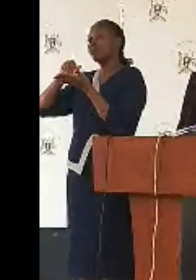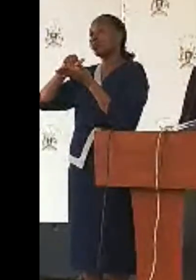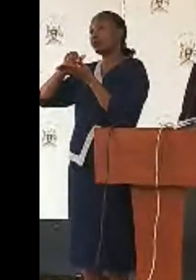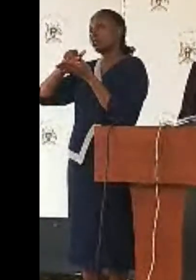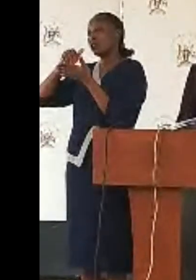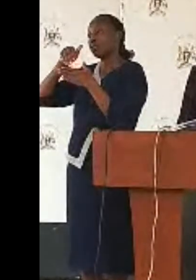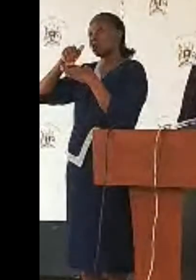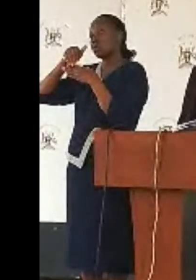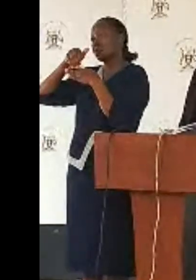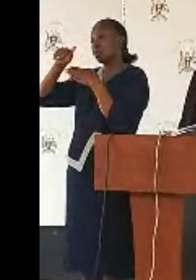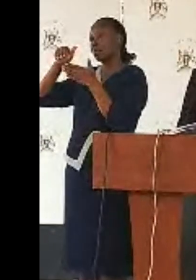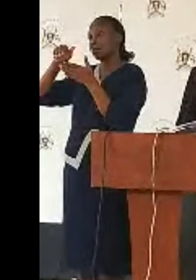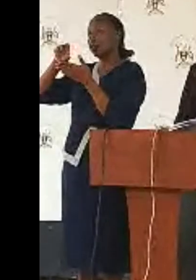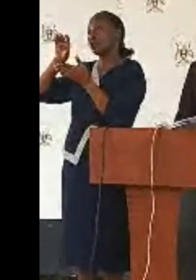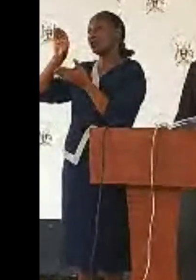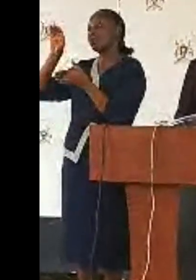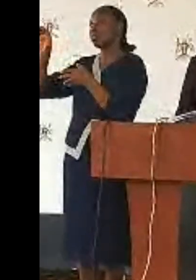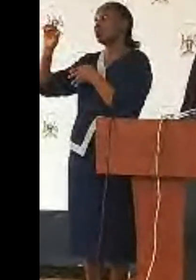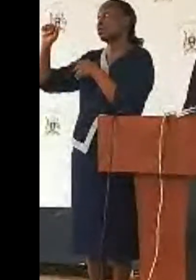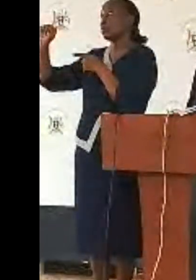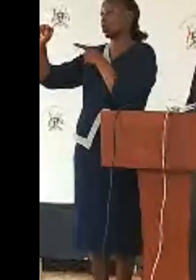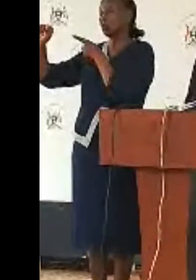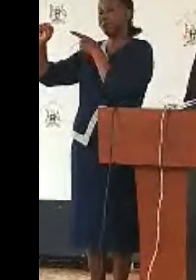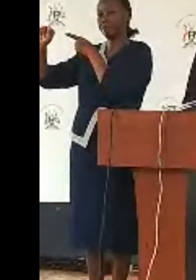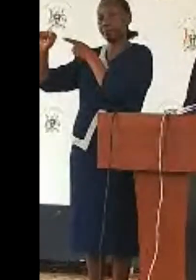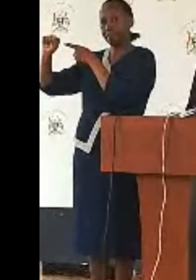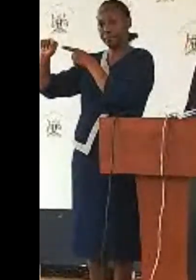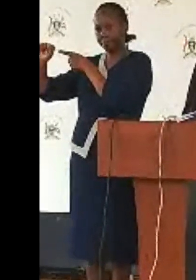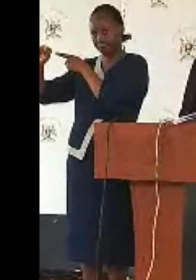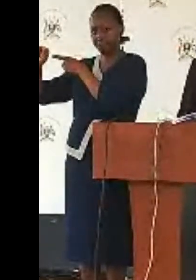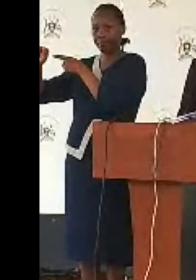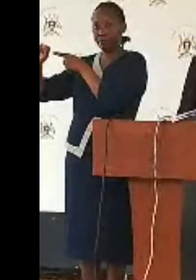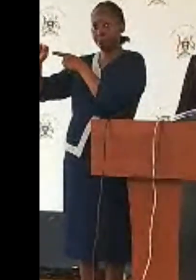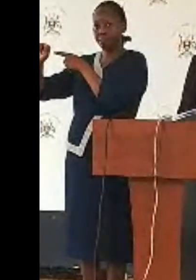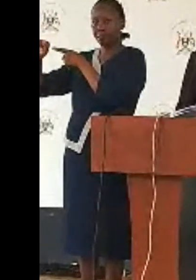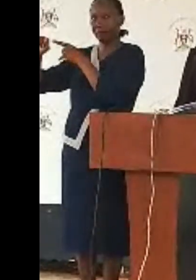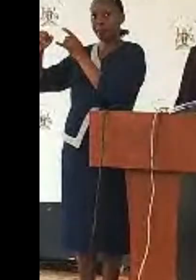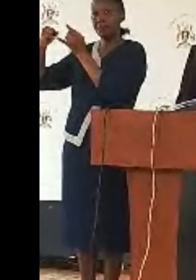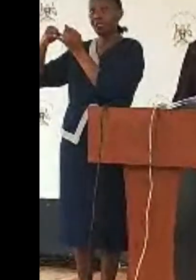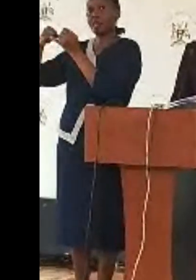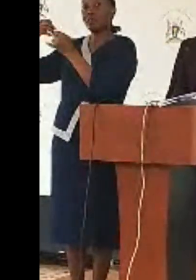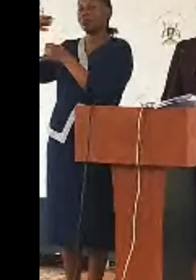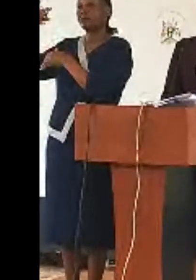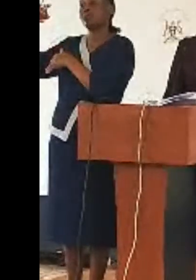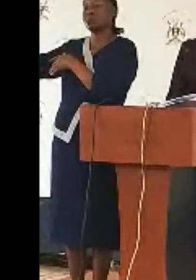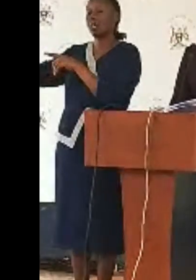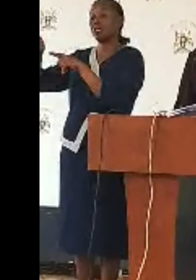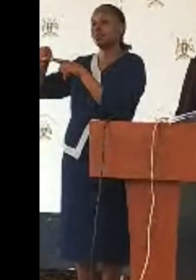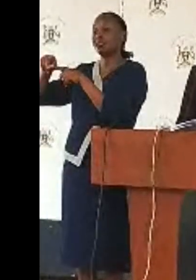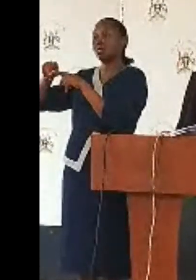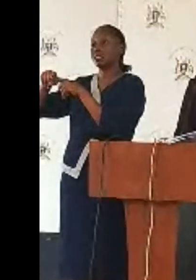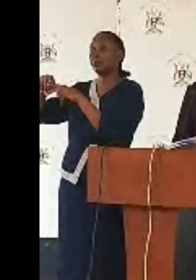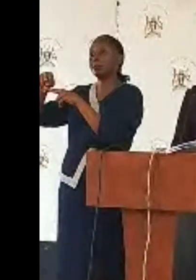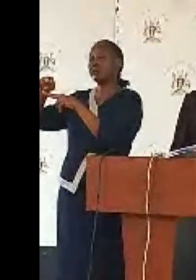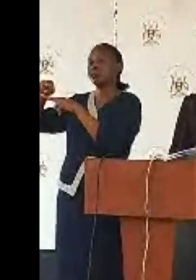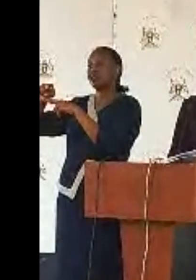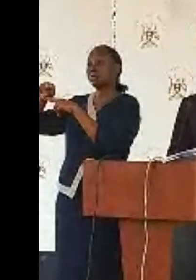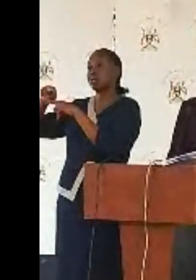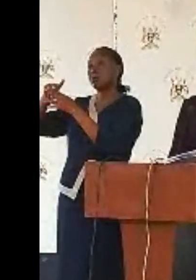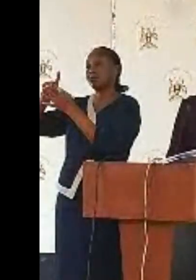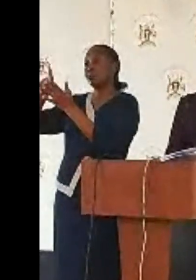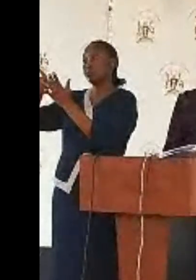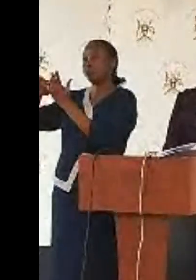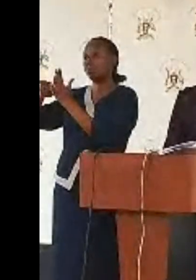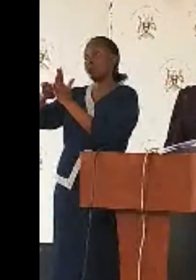buli obukuŋŋaanyizibwa ku ssomero mu siniya ey'okusatu era bateeka okuba nga bakola ne